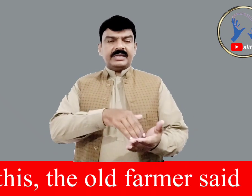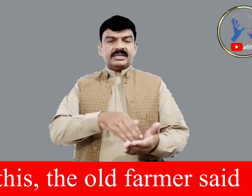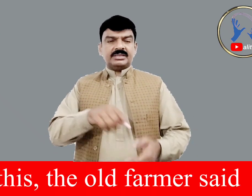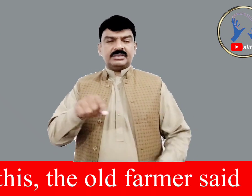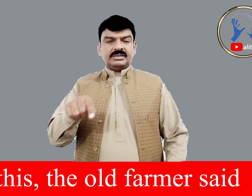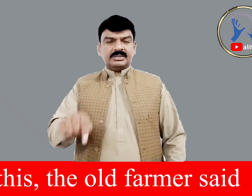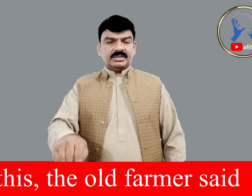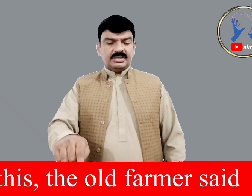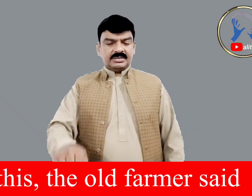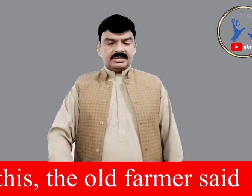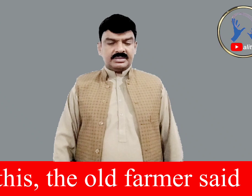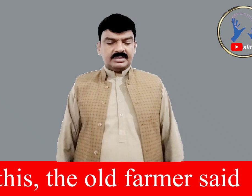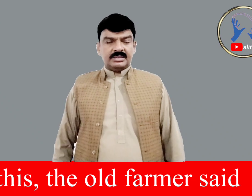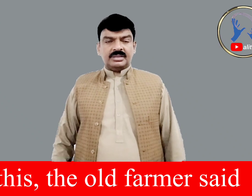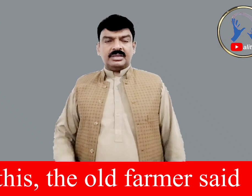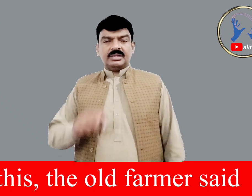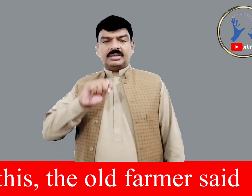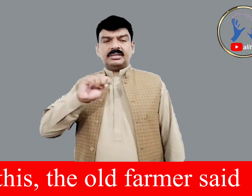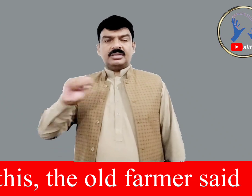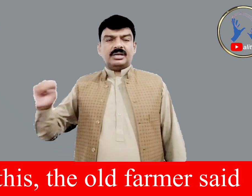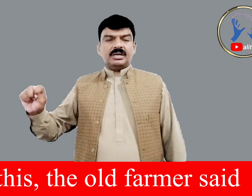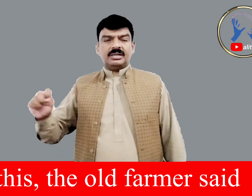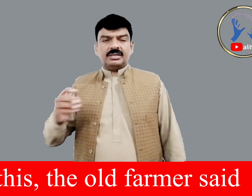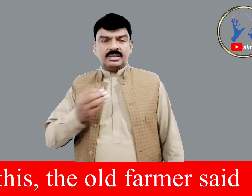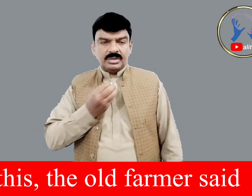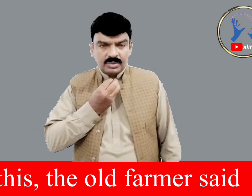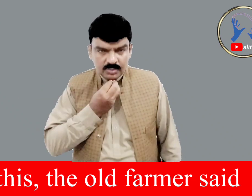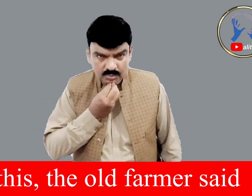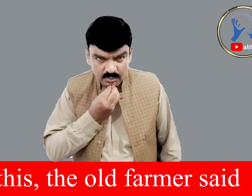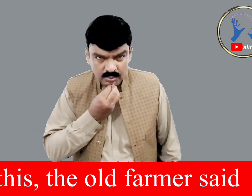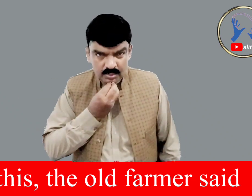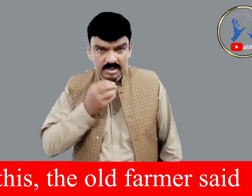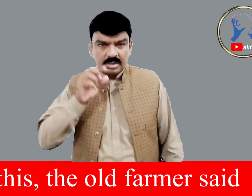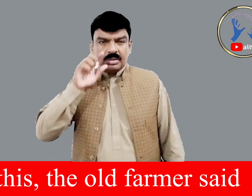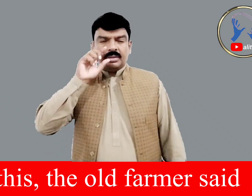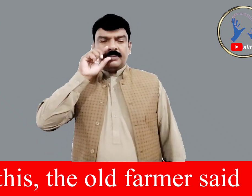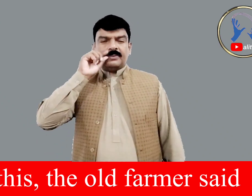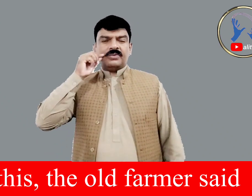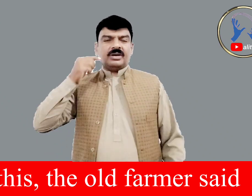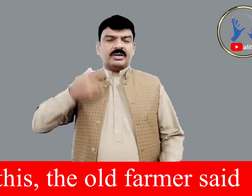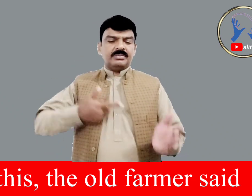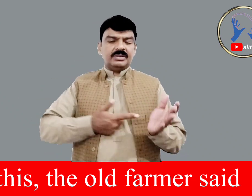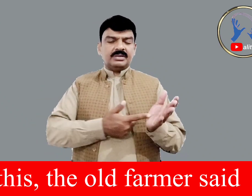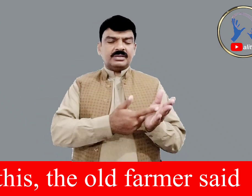At this, the old farmer